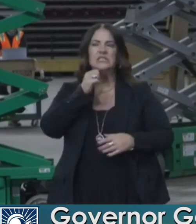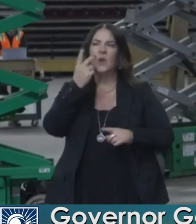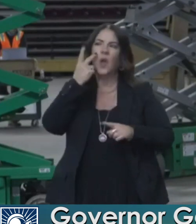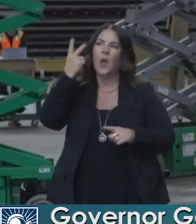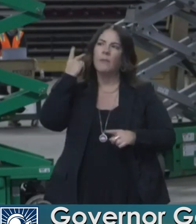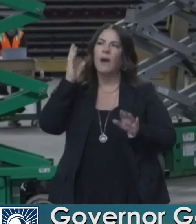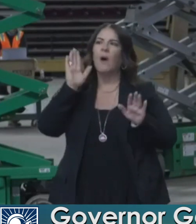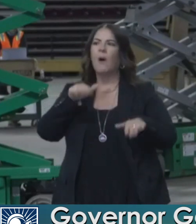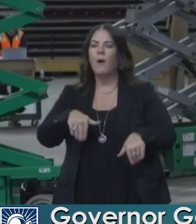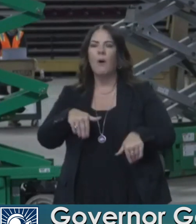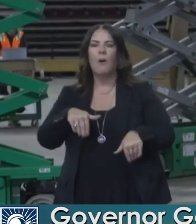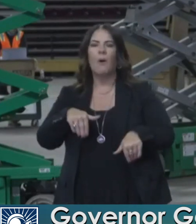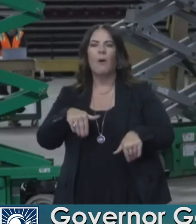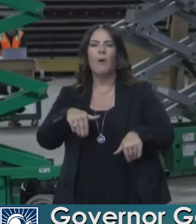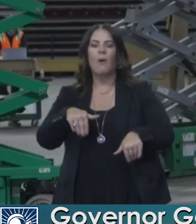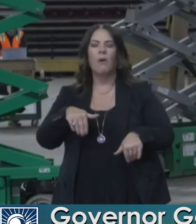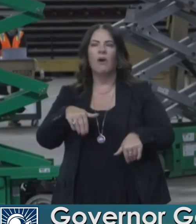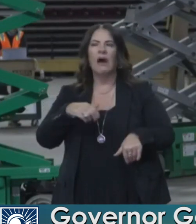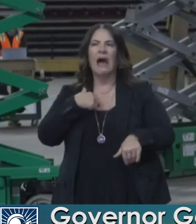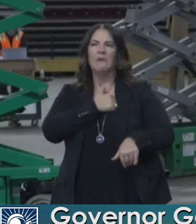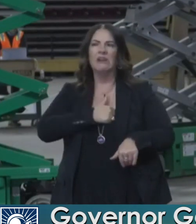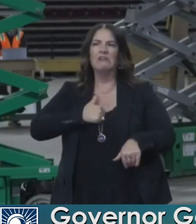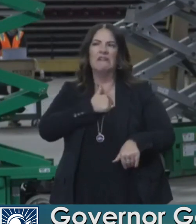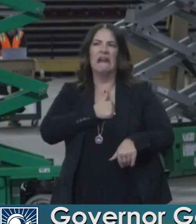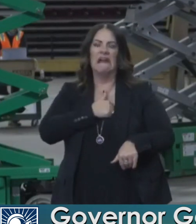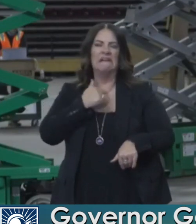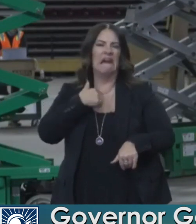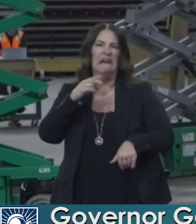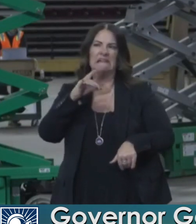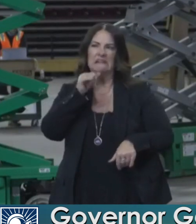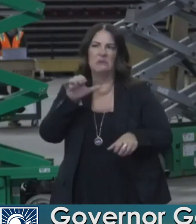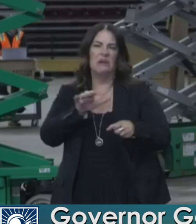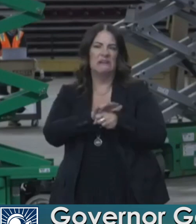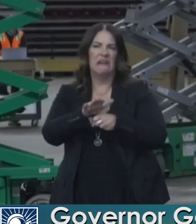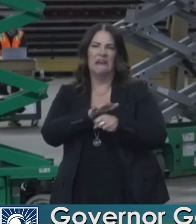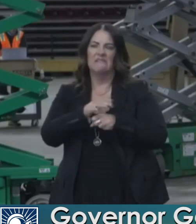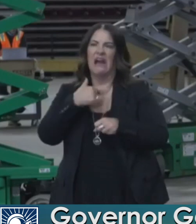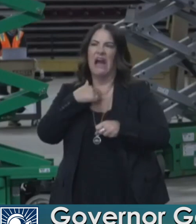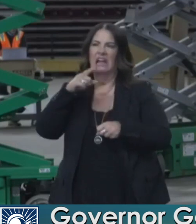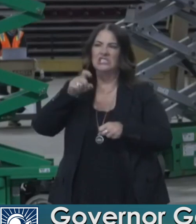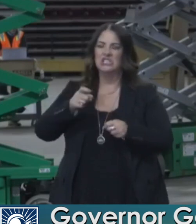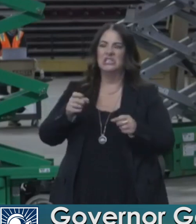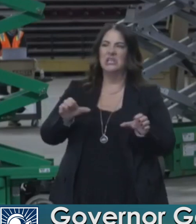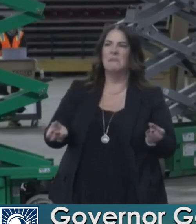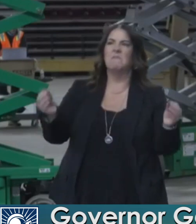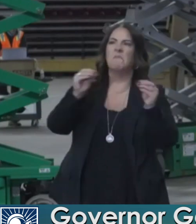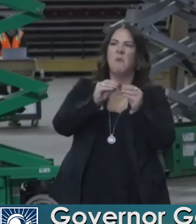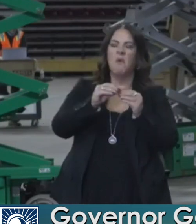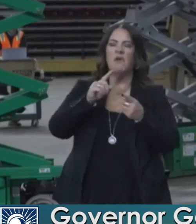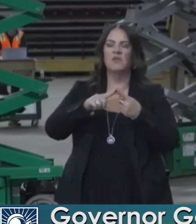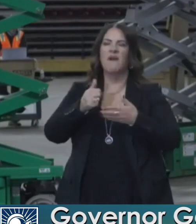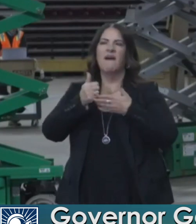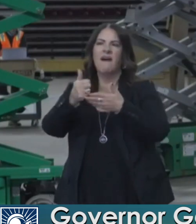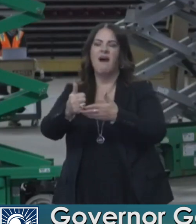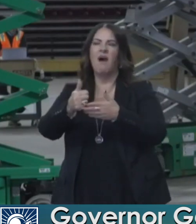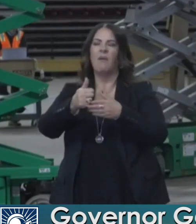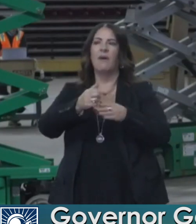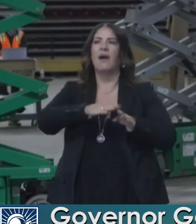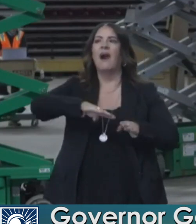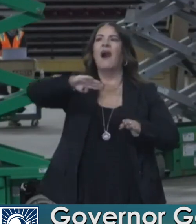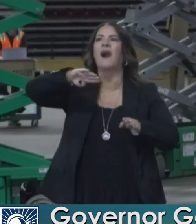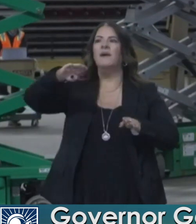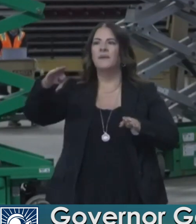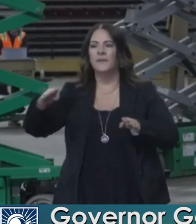back and dream of regretting because we didn't do all we could to continue to bend that curve.